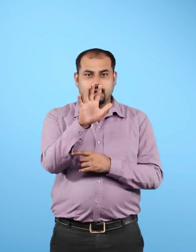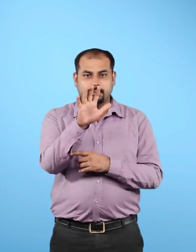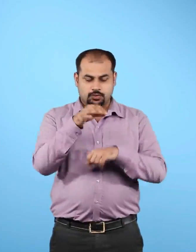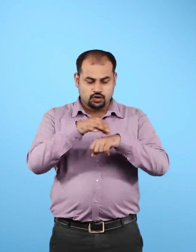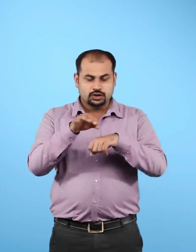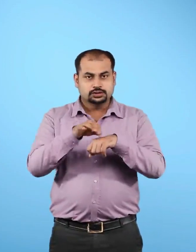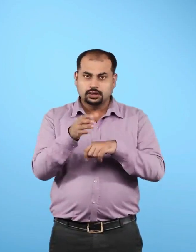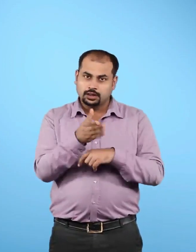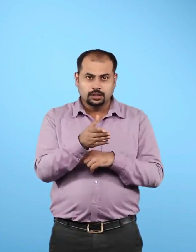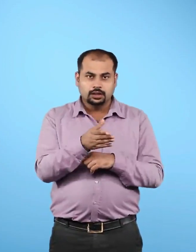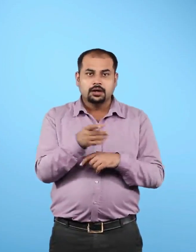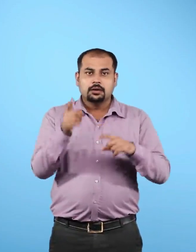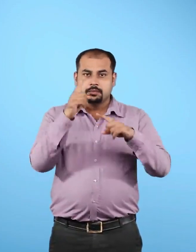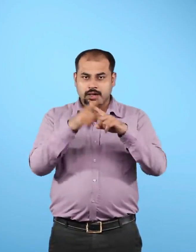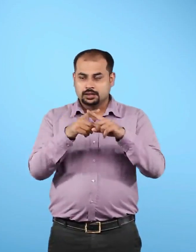75 paise multiplied by 2